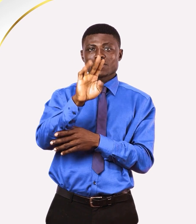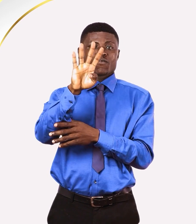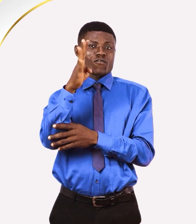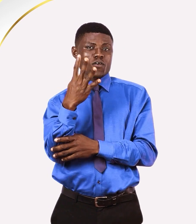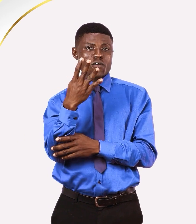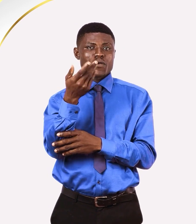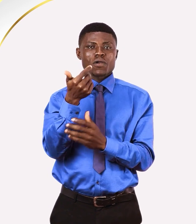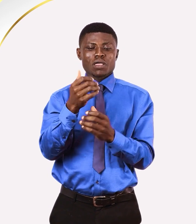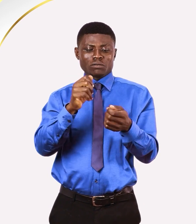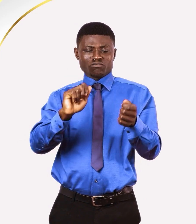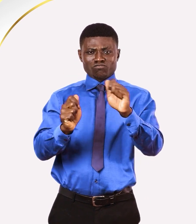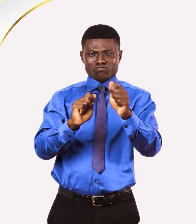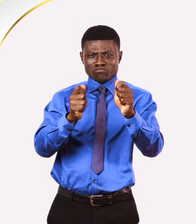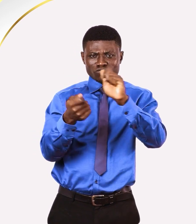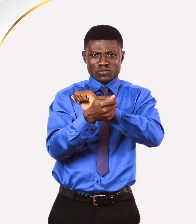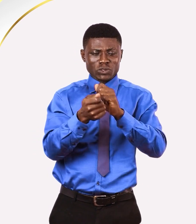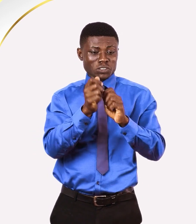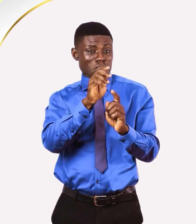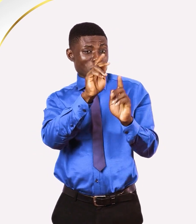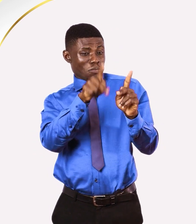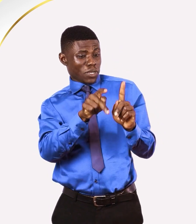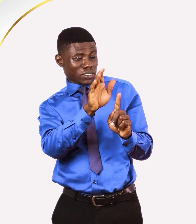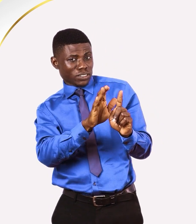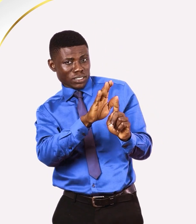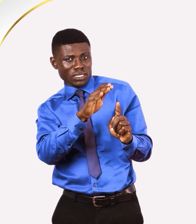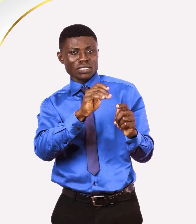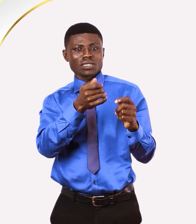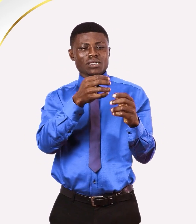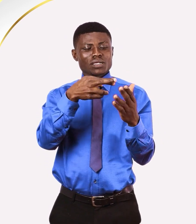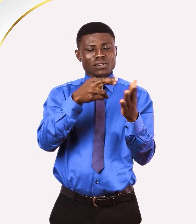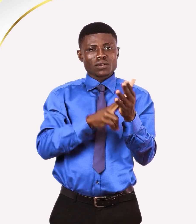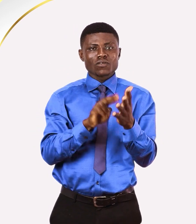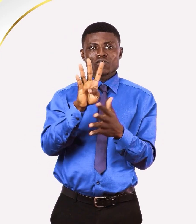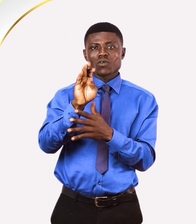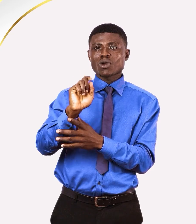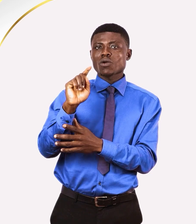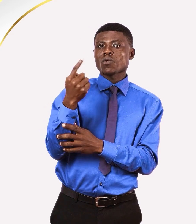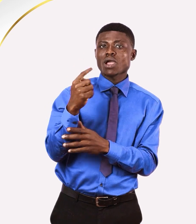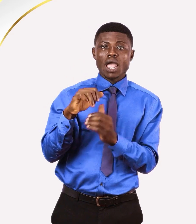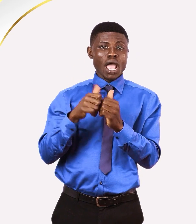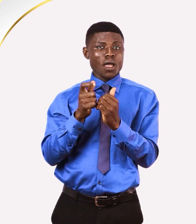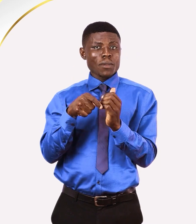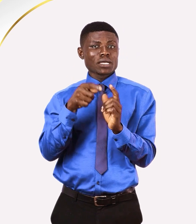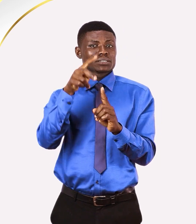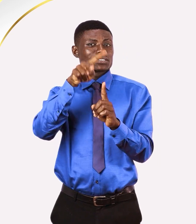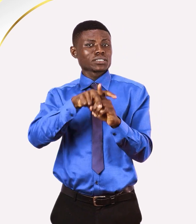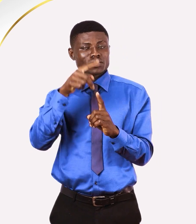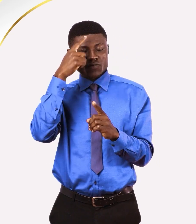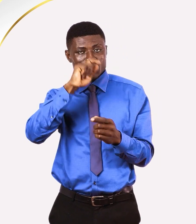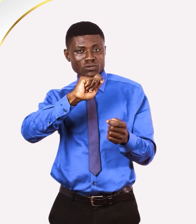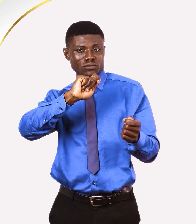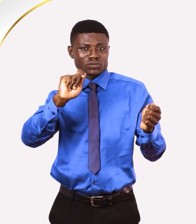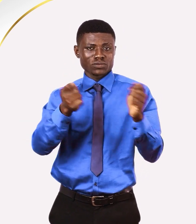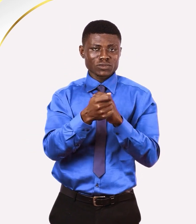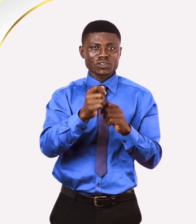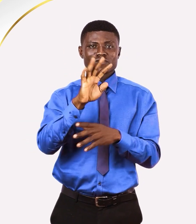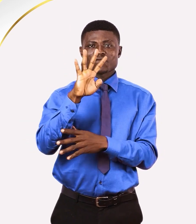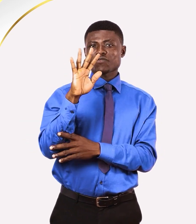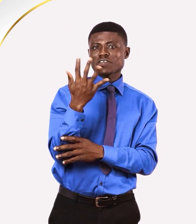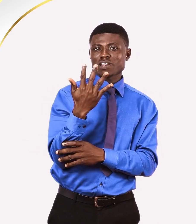23. 4. Amendments of personal record. 4.1. How to apply for an